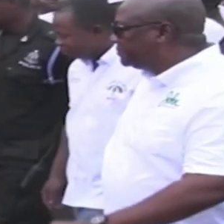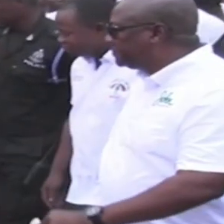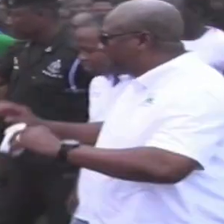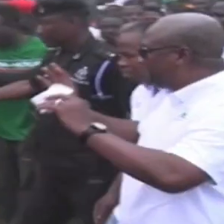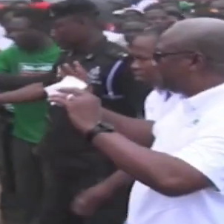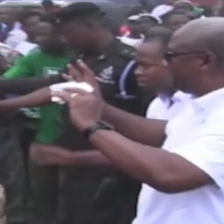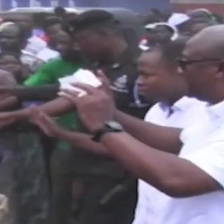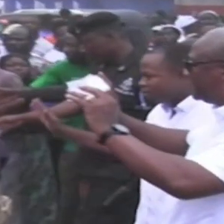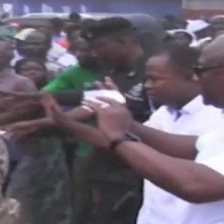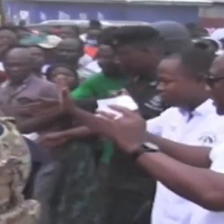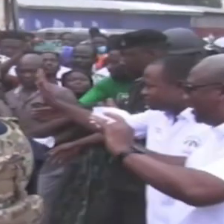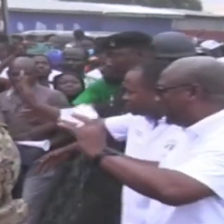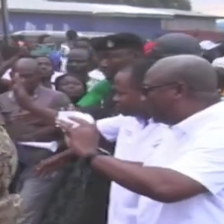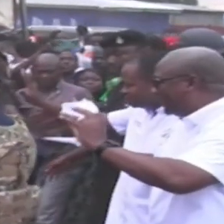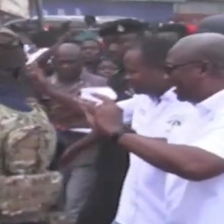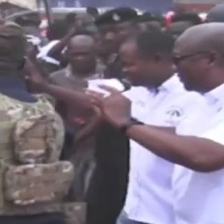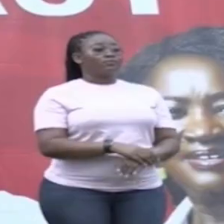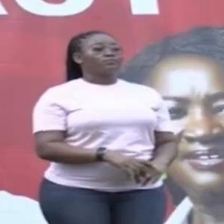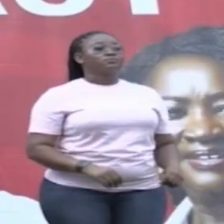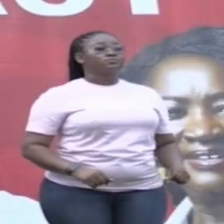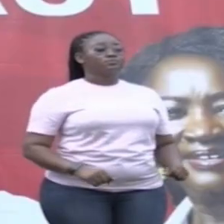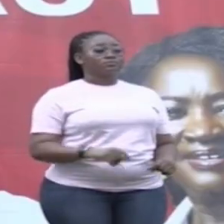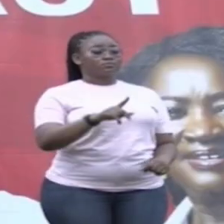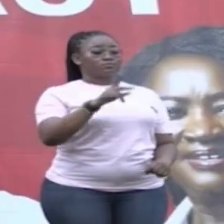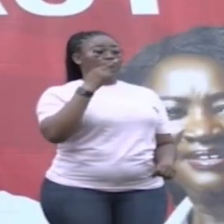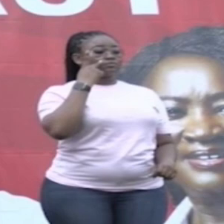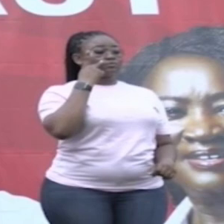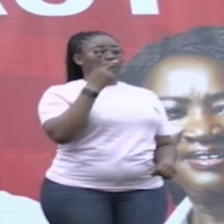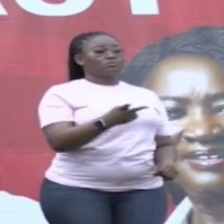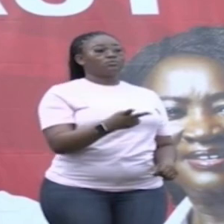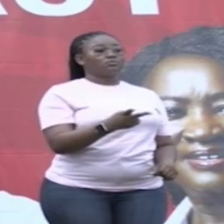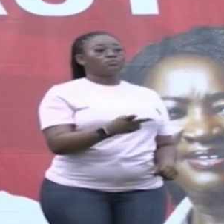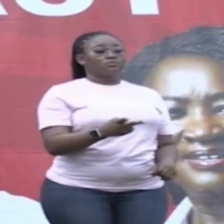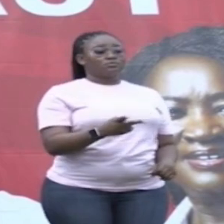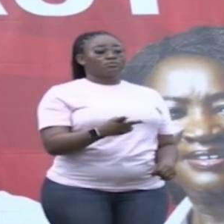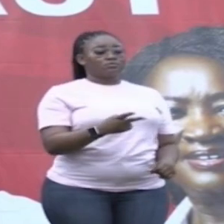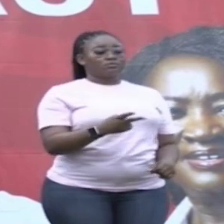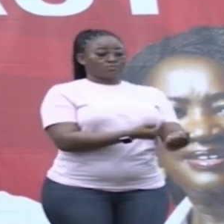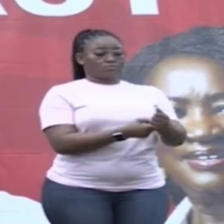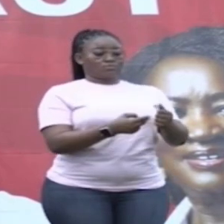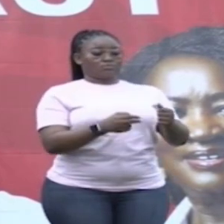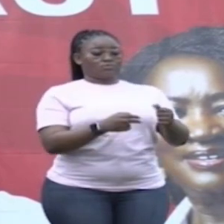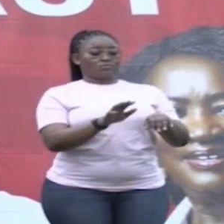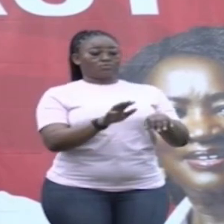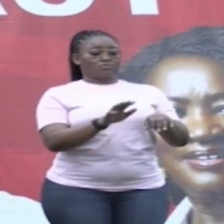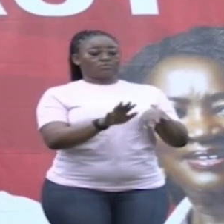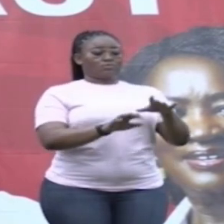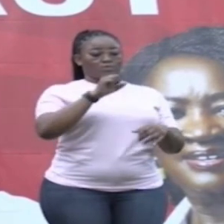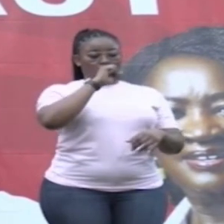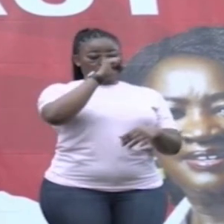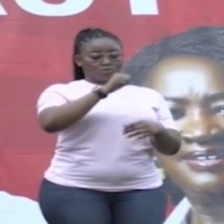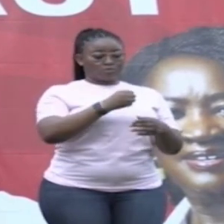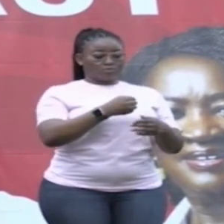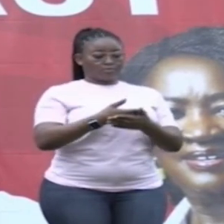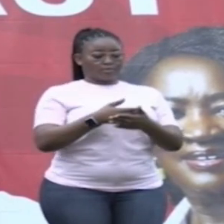the lives of many of the constituents. Well, who said, Ojain Nantia, Osunobadi